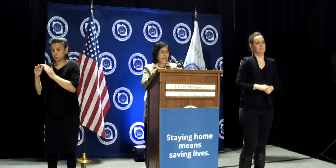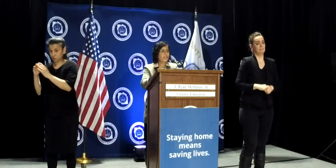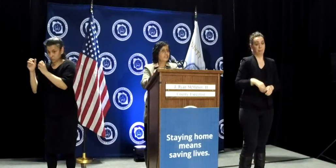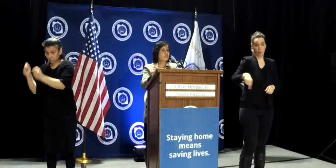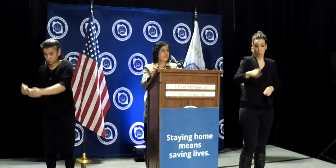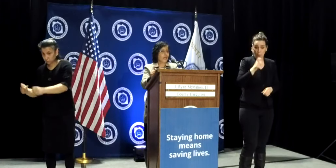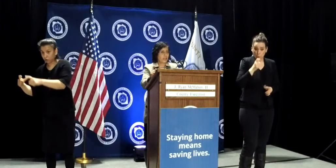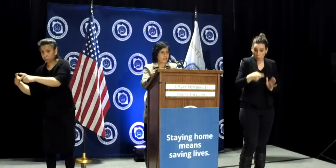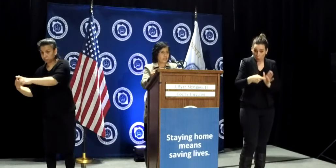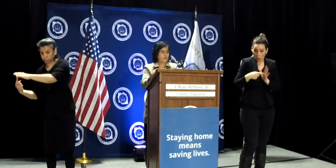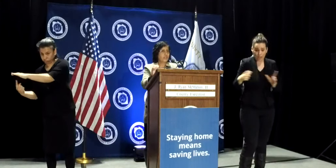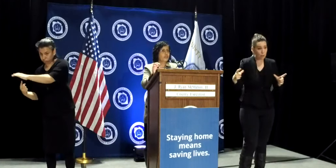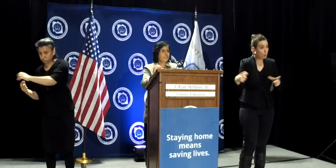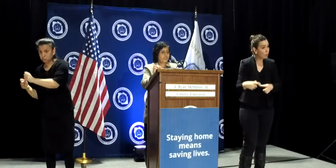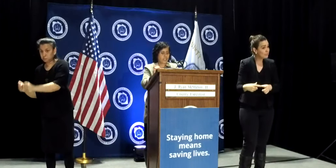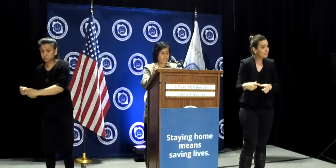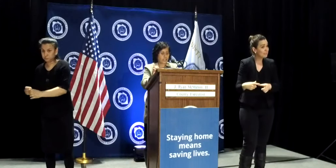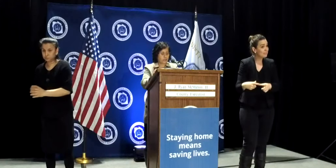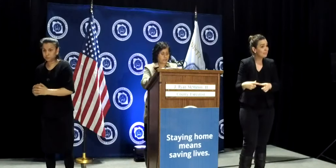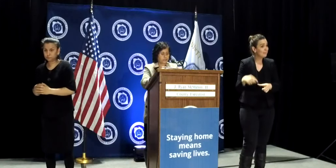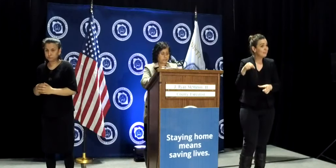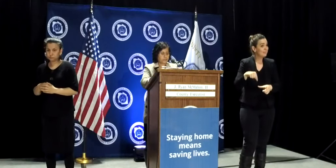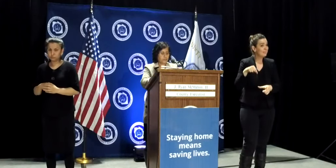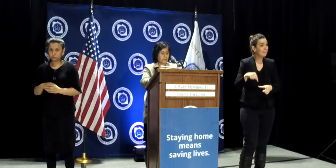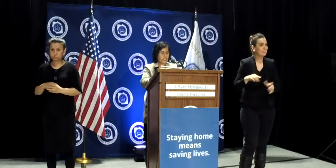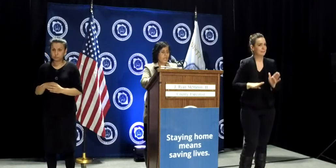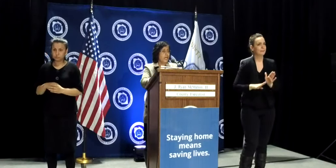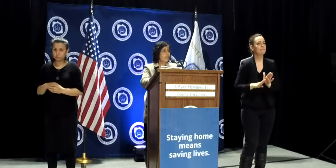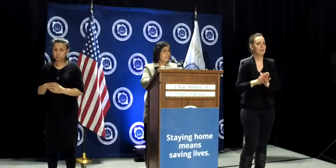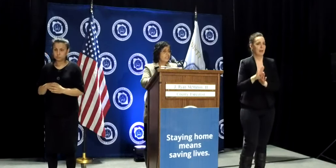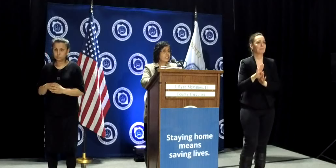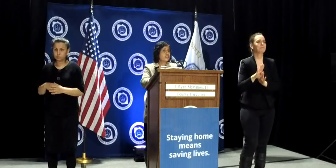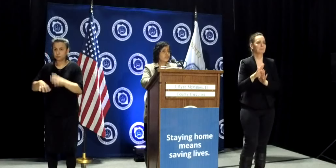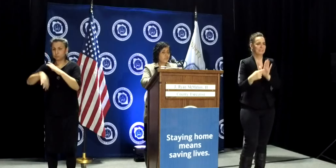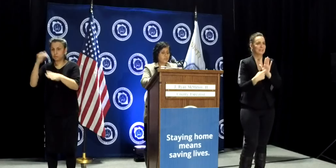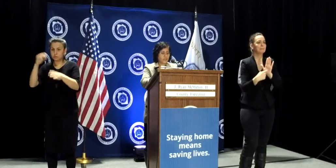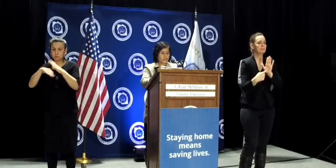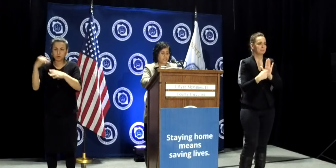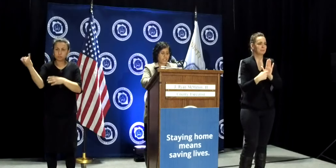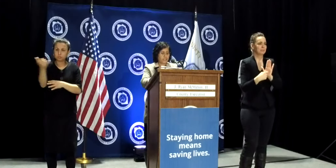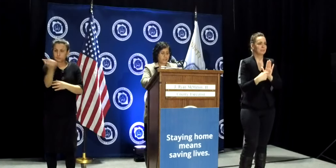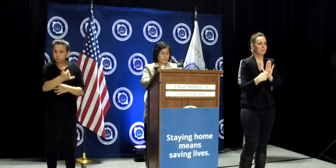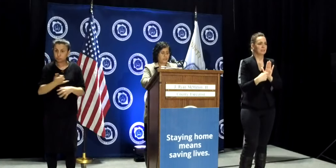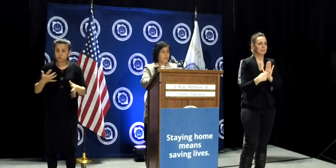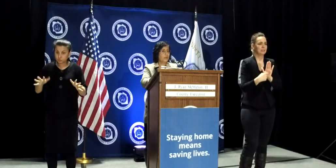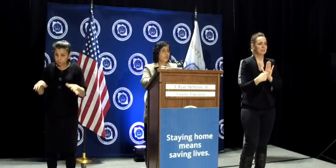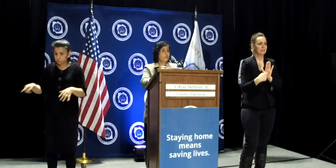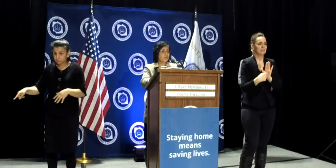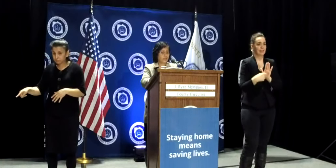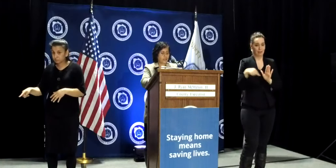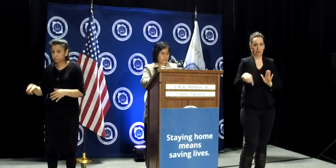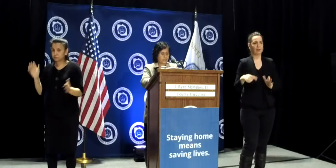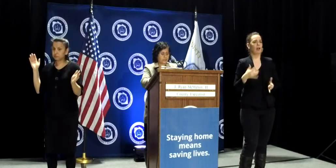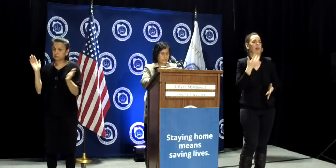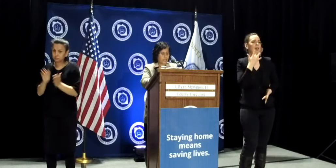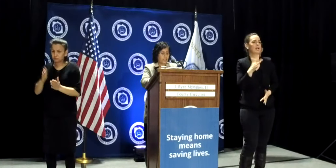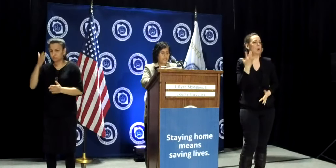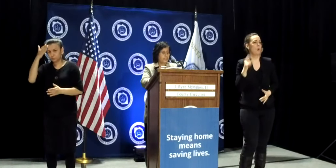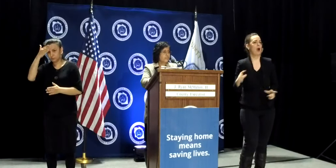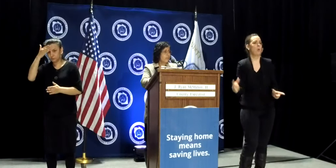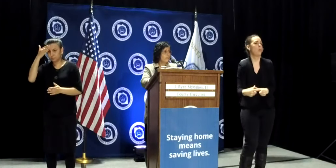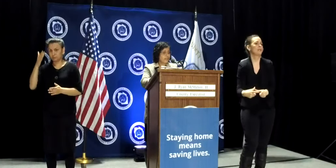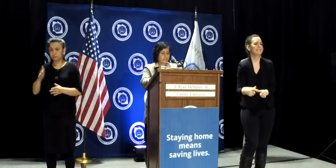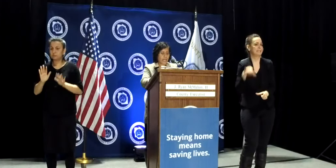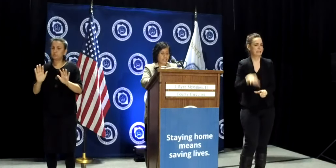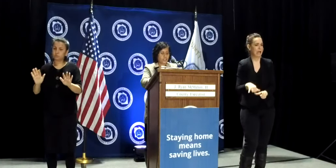the path of the virus because they stayed down. I really, truly want to thank them from the bottom of my heart.